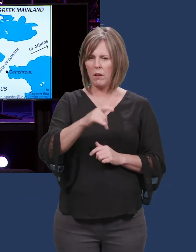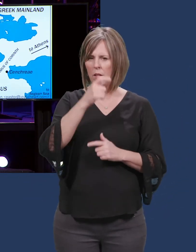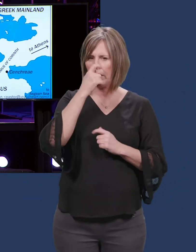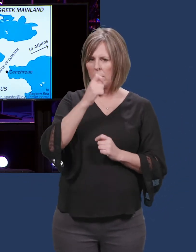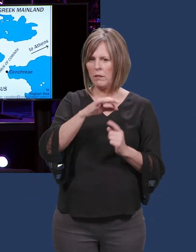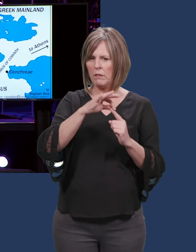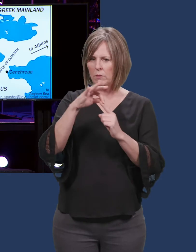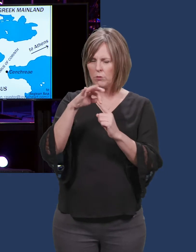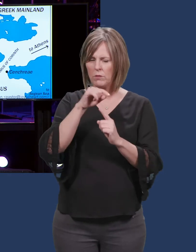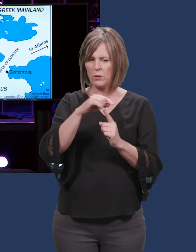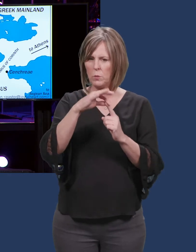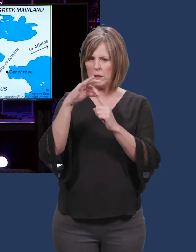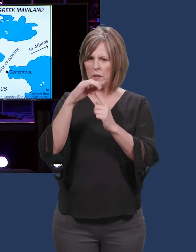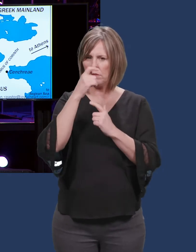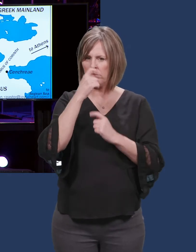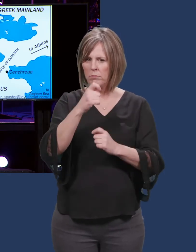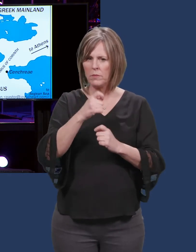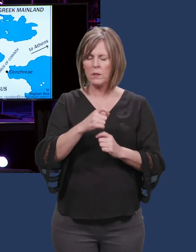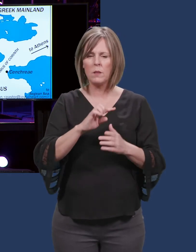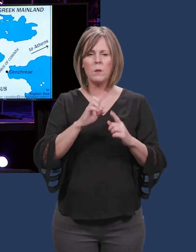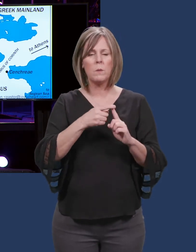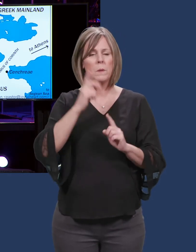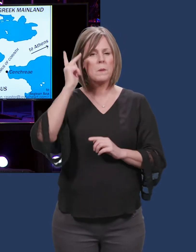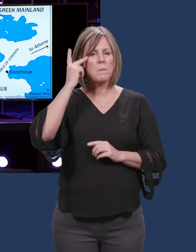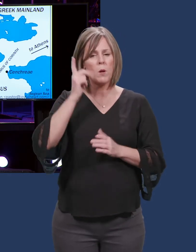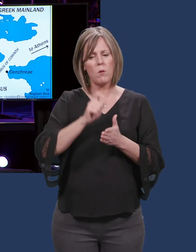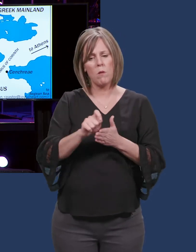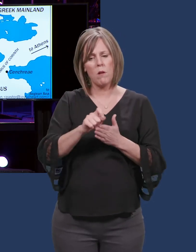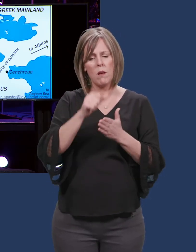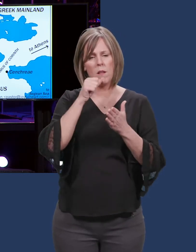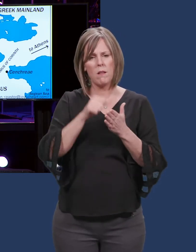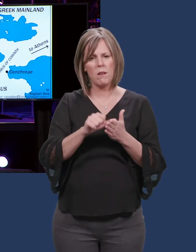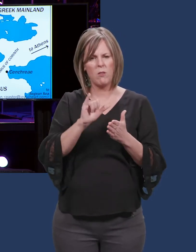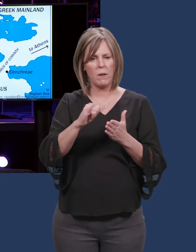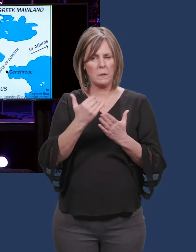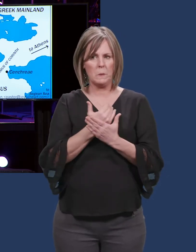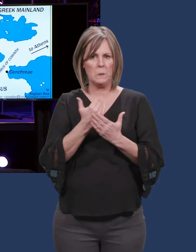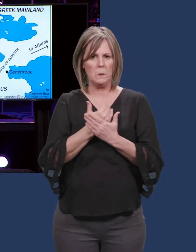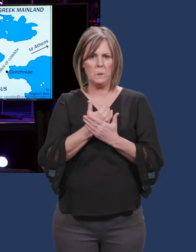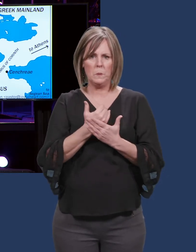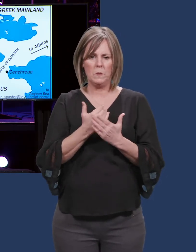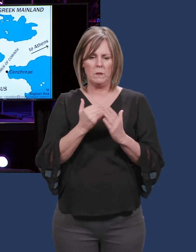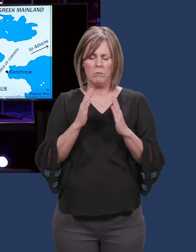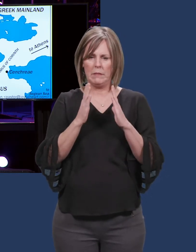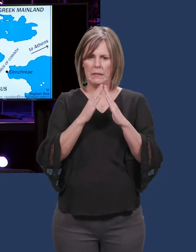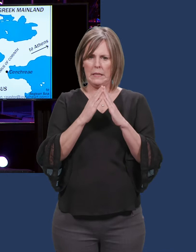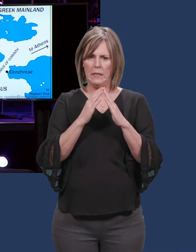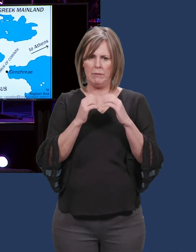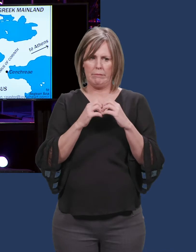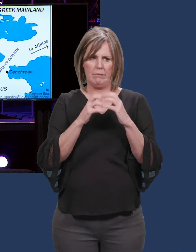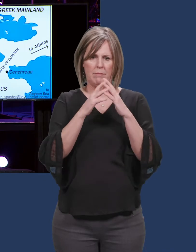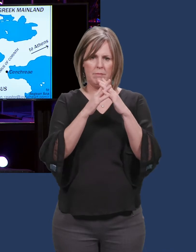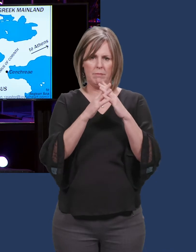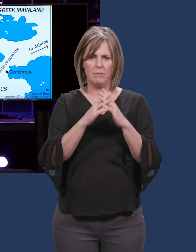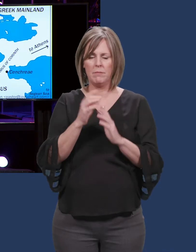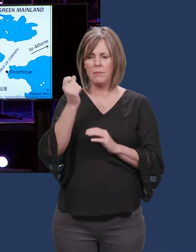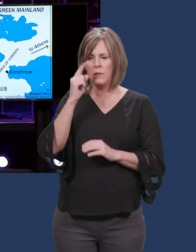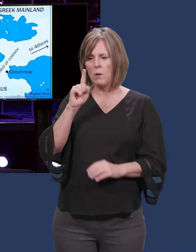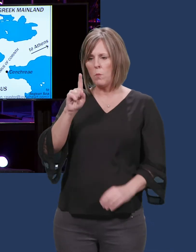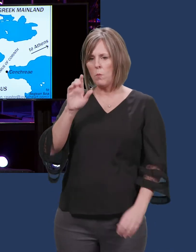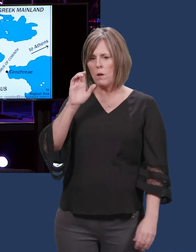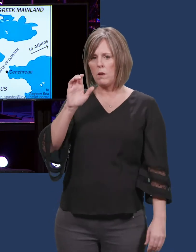this city is that when Paul was writing to it, it was a pretty new city. See, in 146